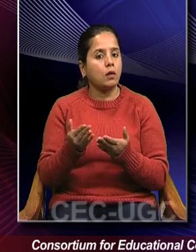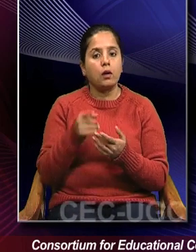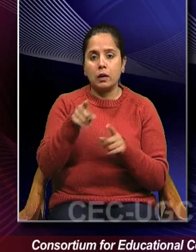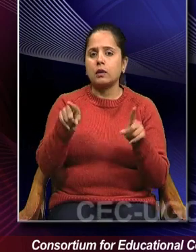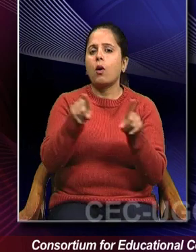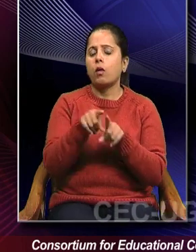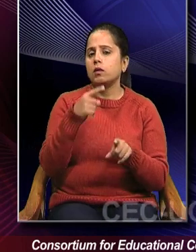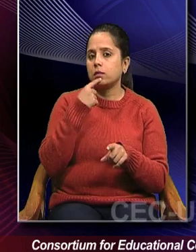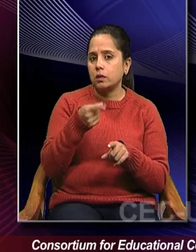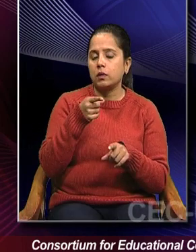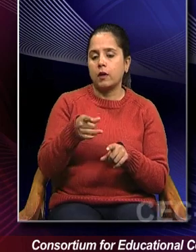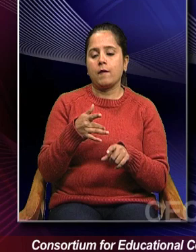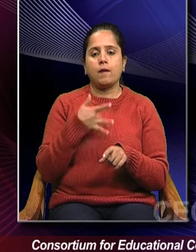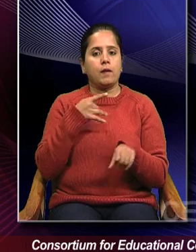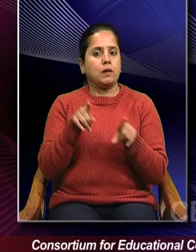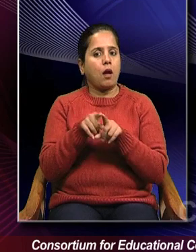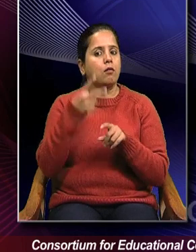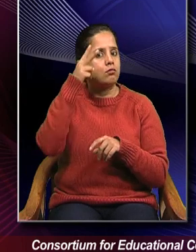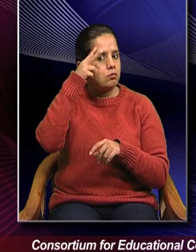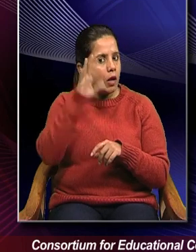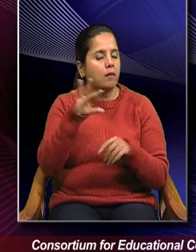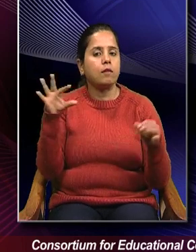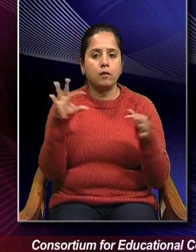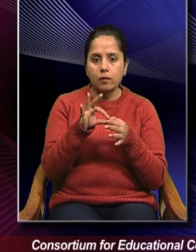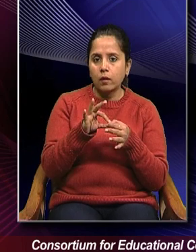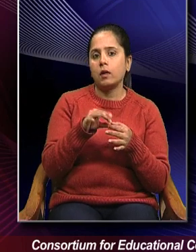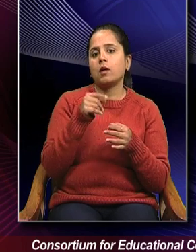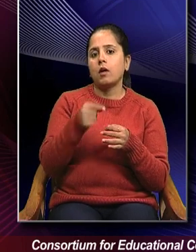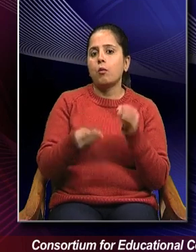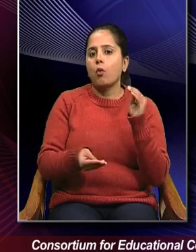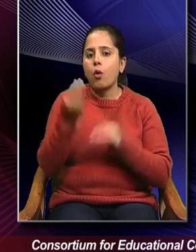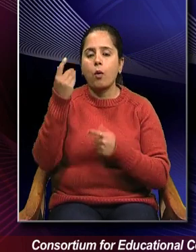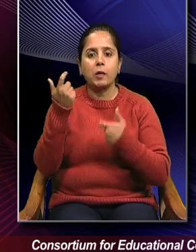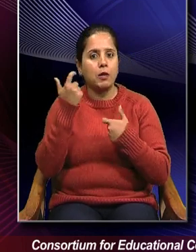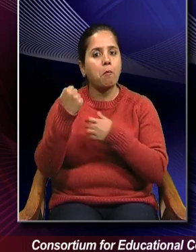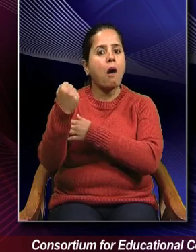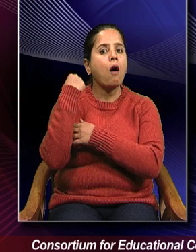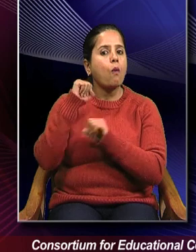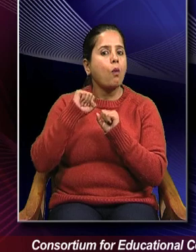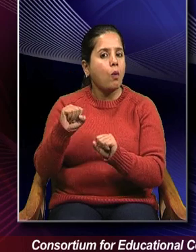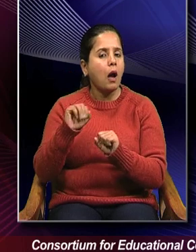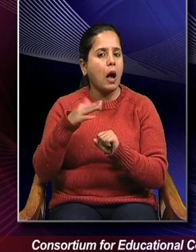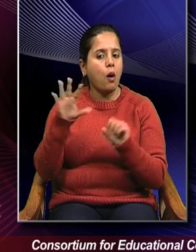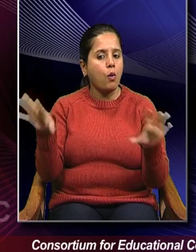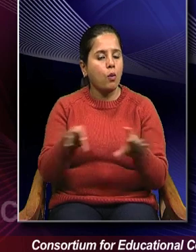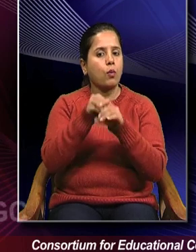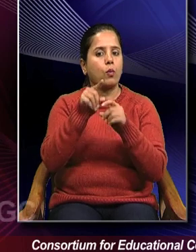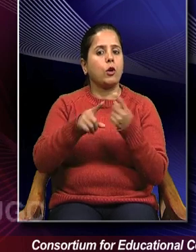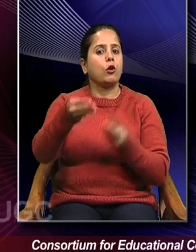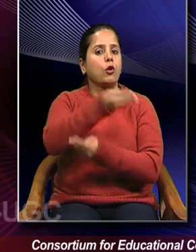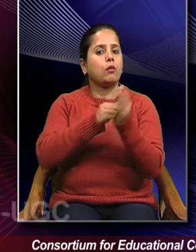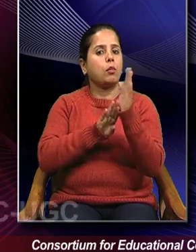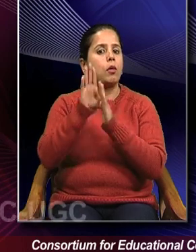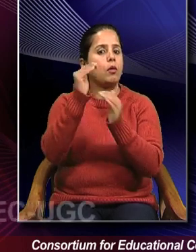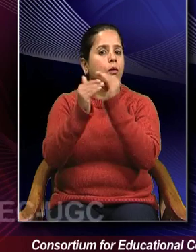was also in a way concerned or linked to the increased military power, that how it combined with the economic progress